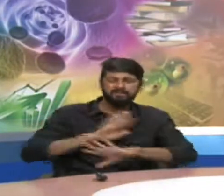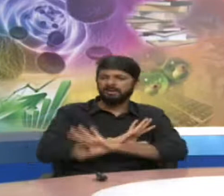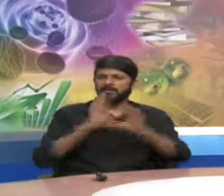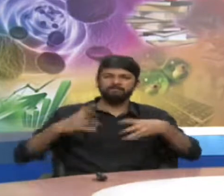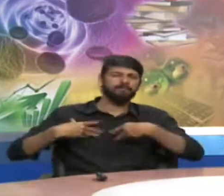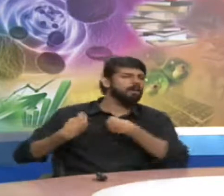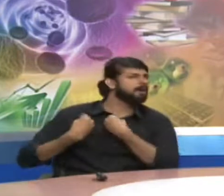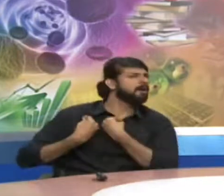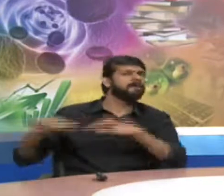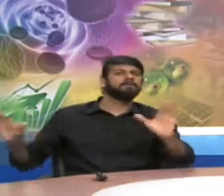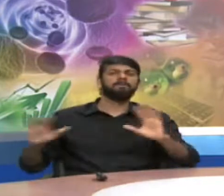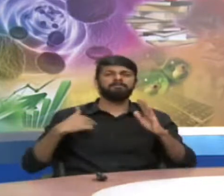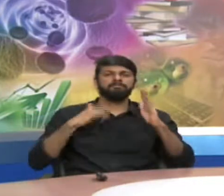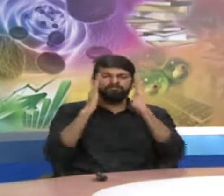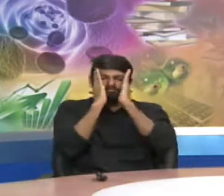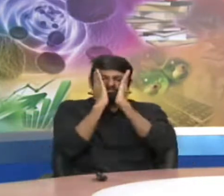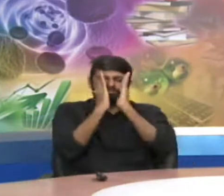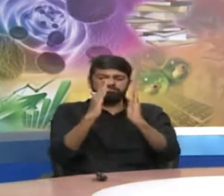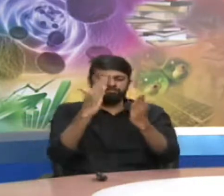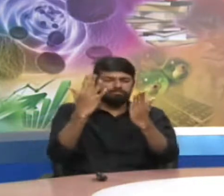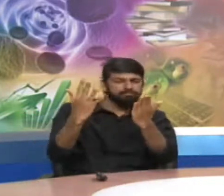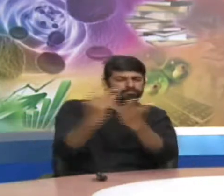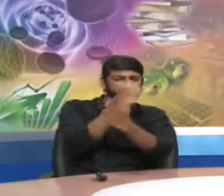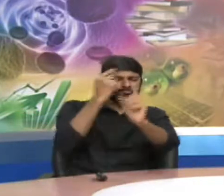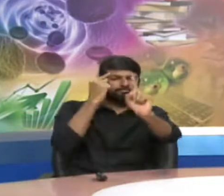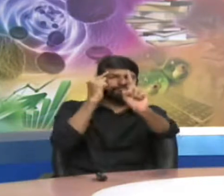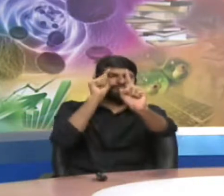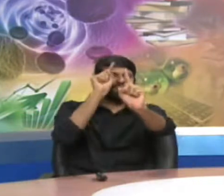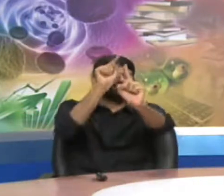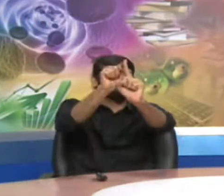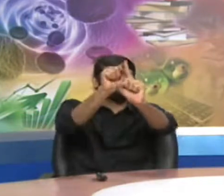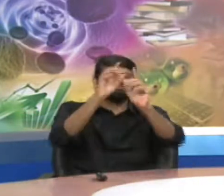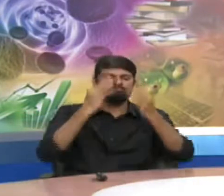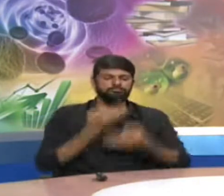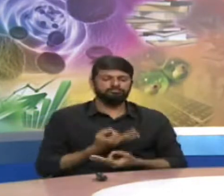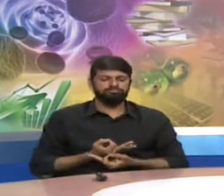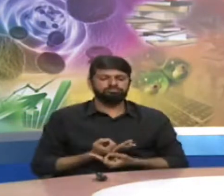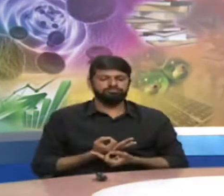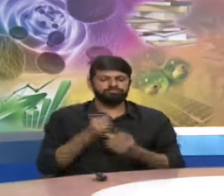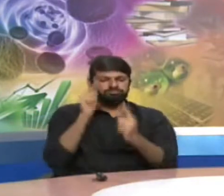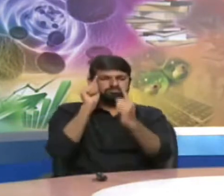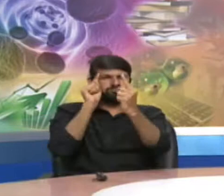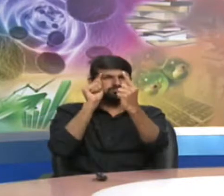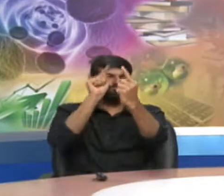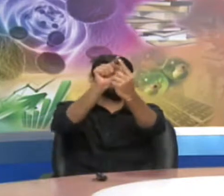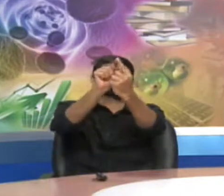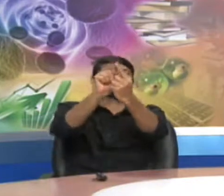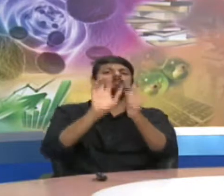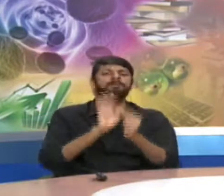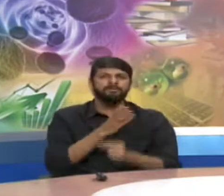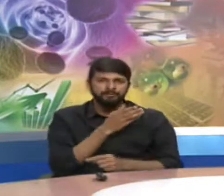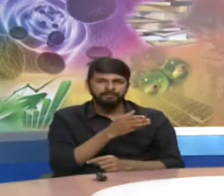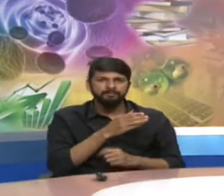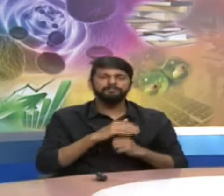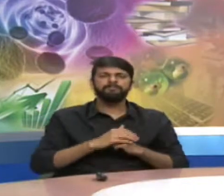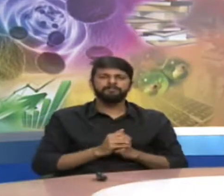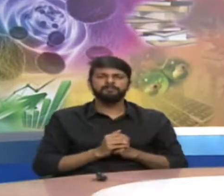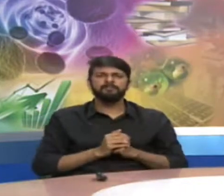Nirvana is losing all the emotions and everything just to achieve that